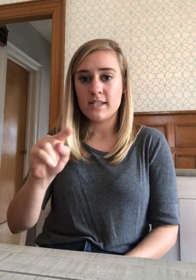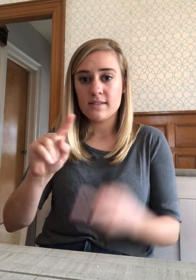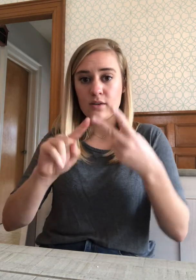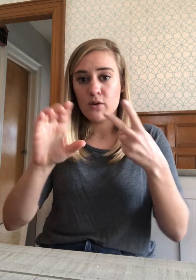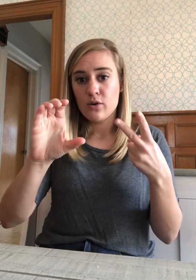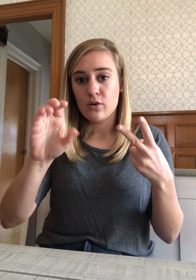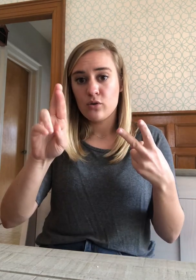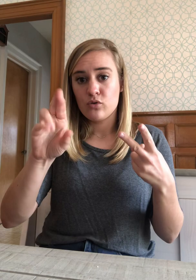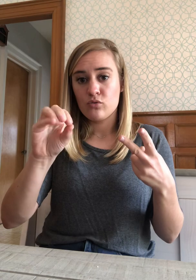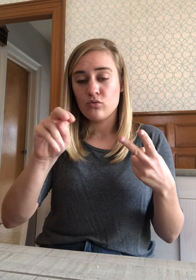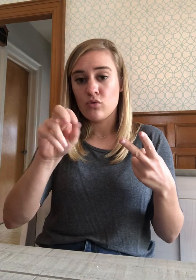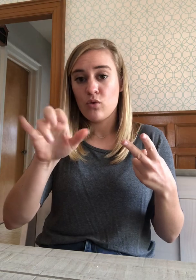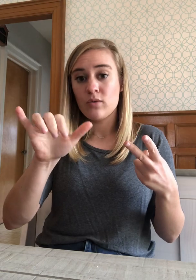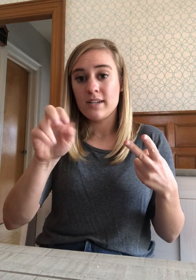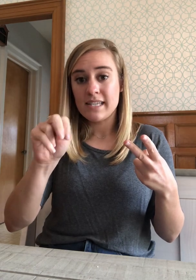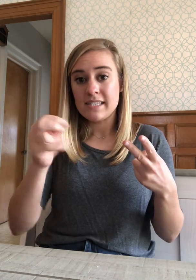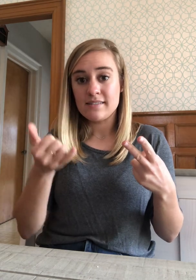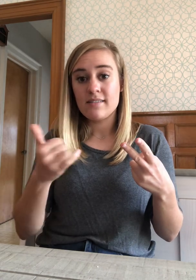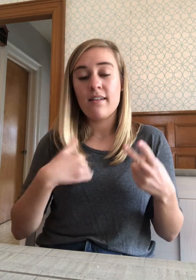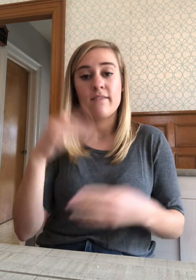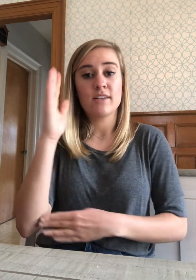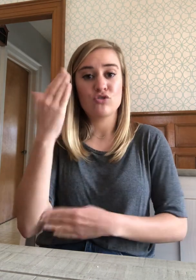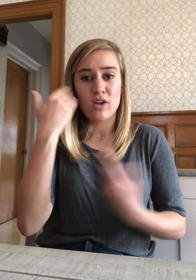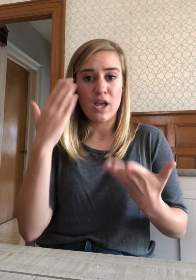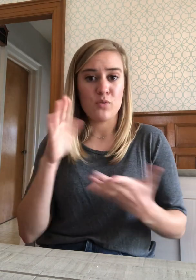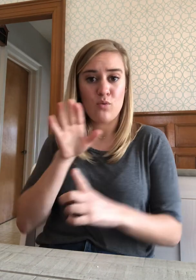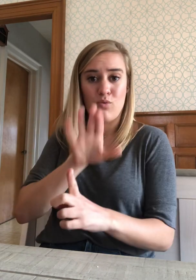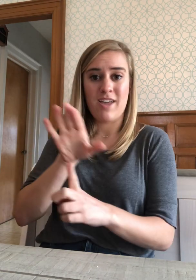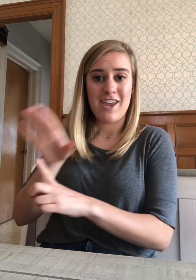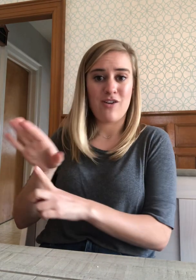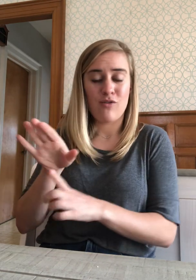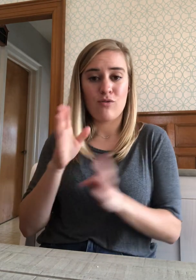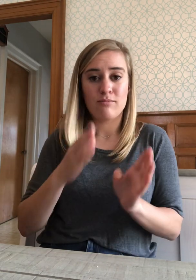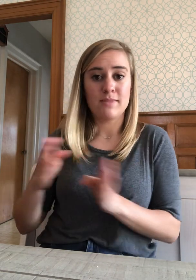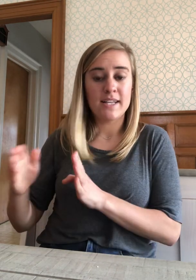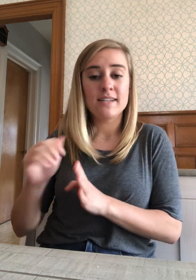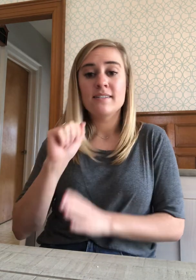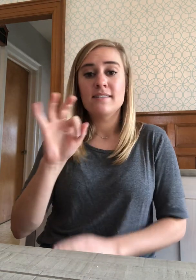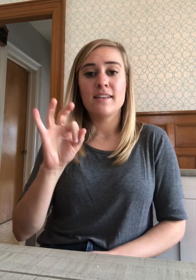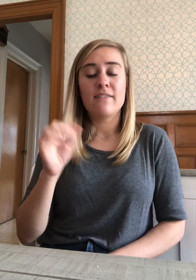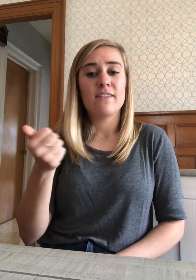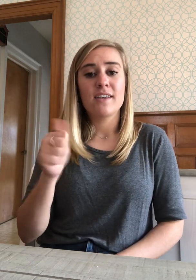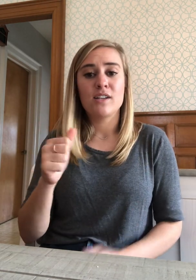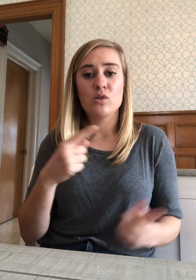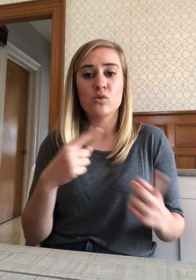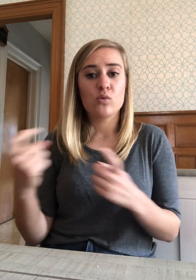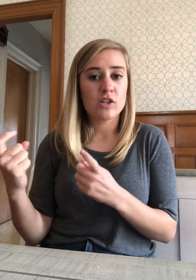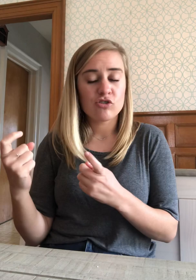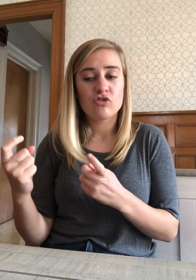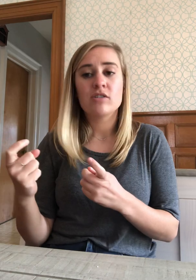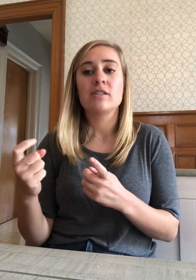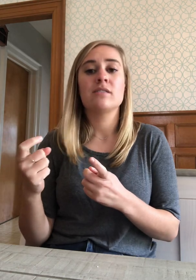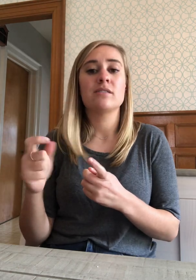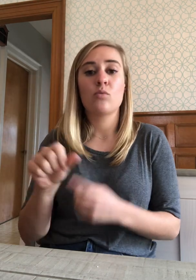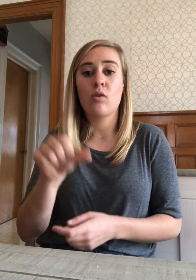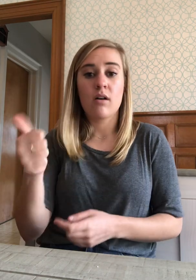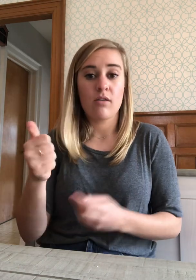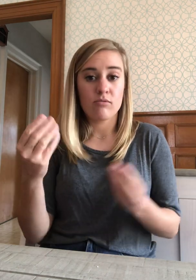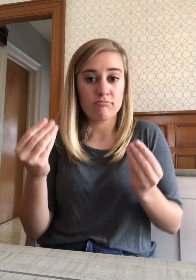to present them, but we will keep you posted. Anyone with questions about this or any of the other material that I've covered so far in the